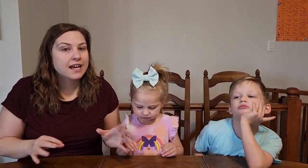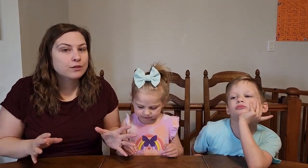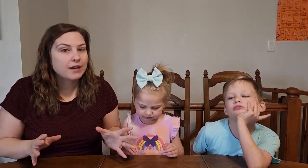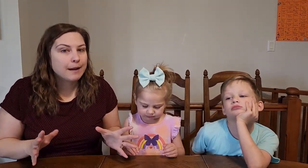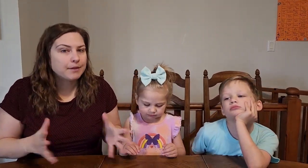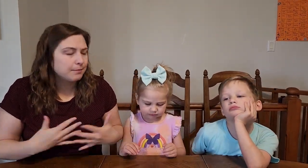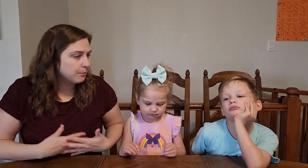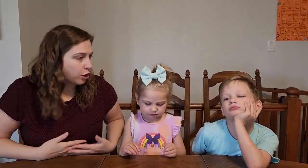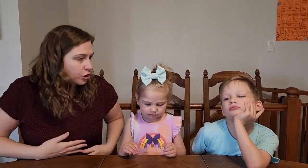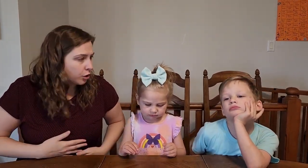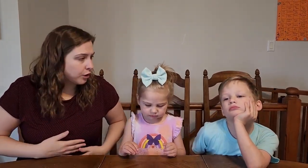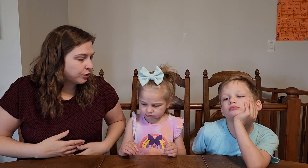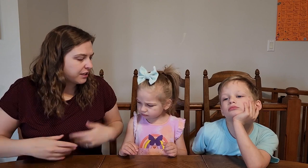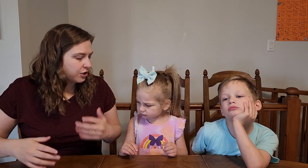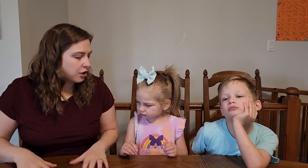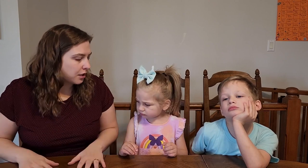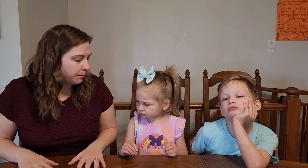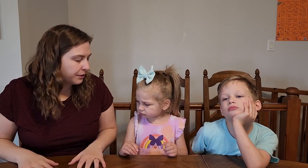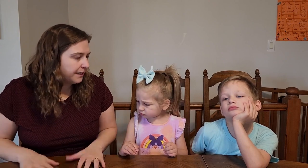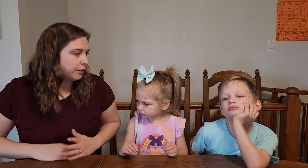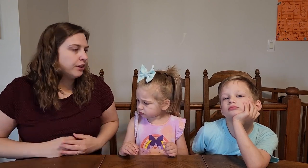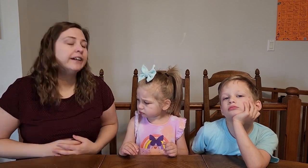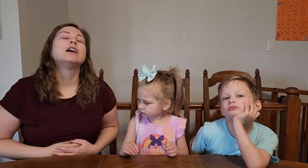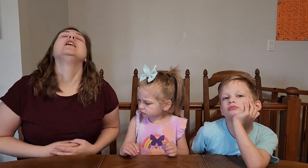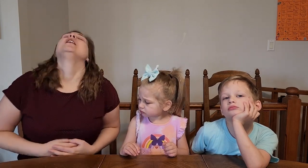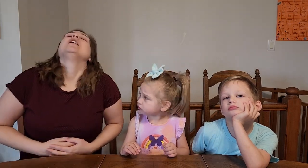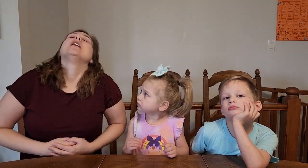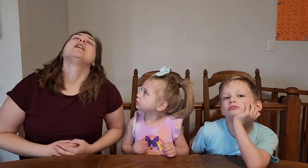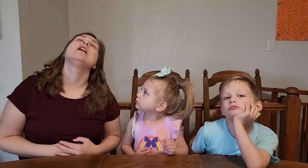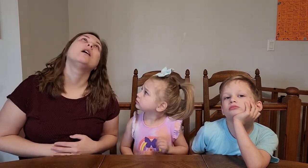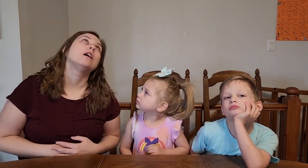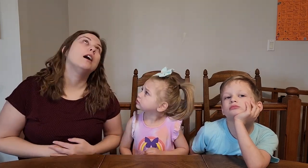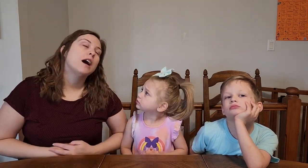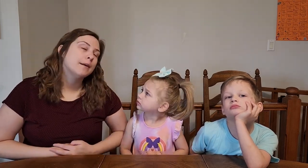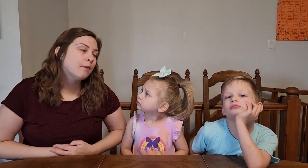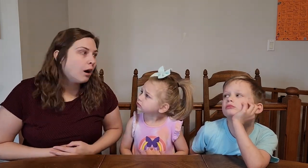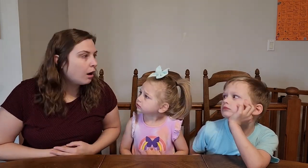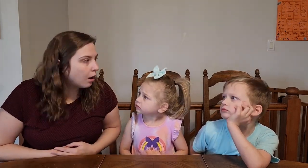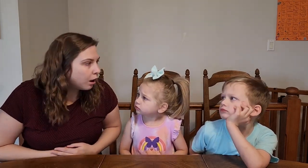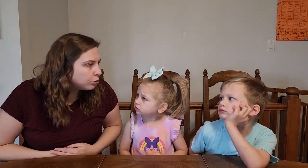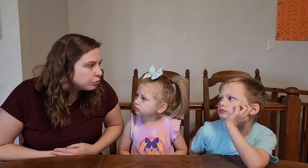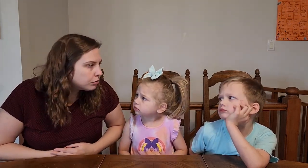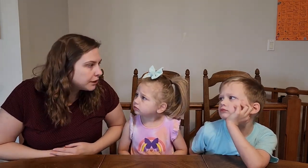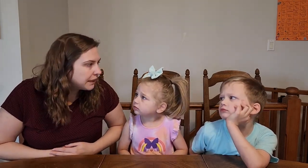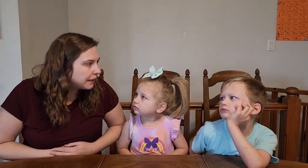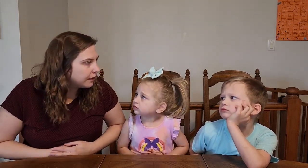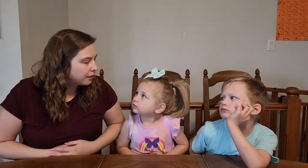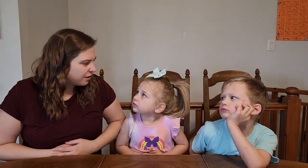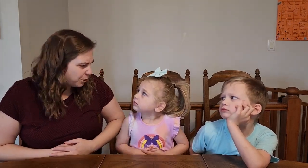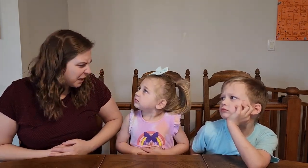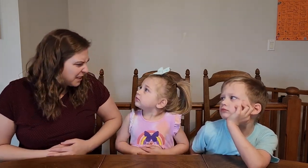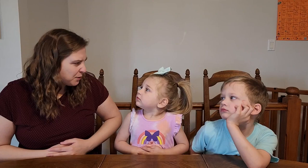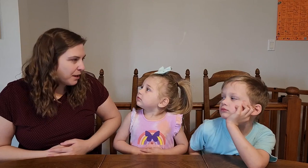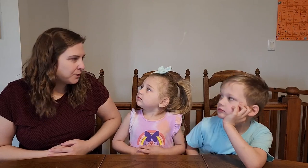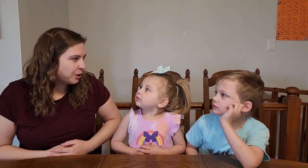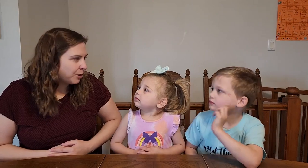guess what happened? The people got so hungry and they started to complain. They were like, I'm hungry. Do you guys do that when you're